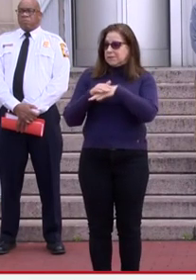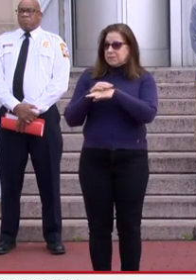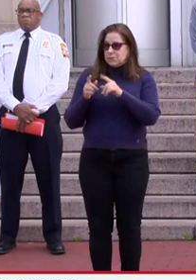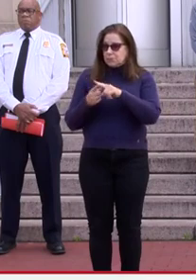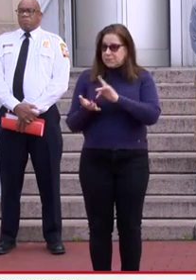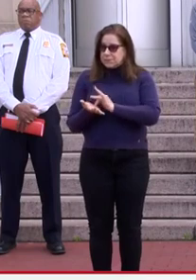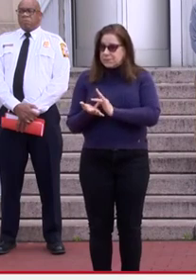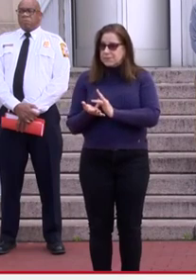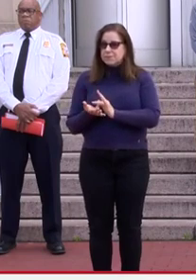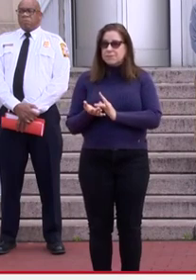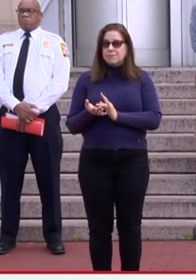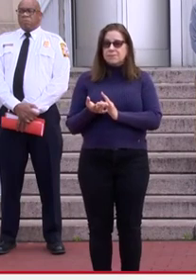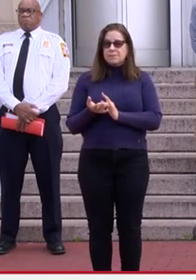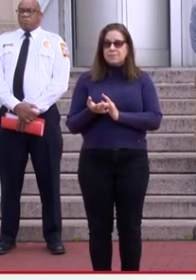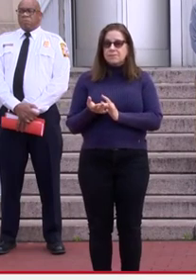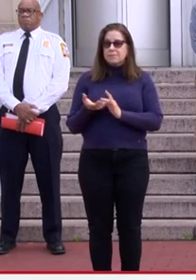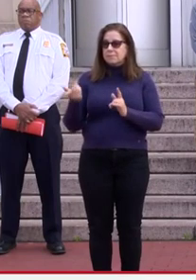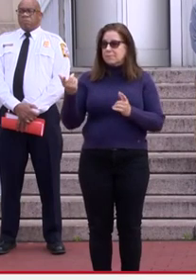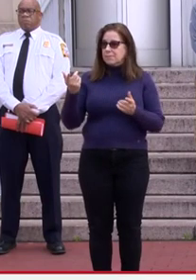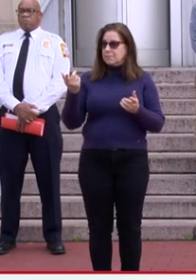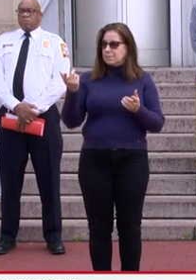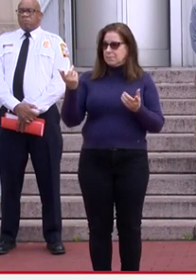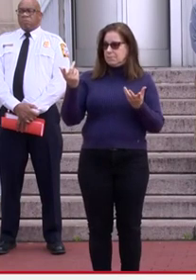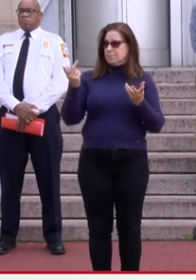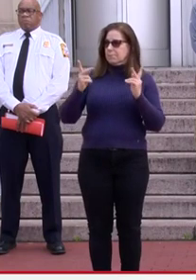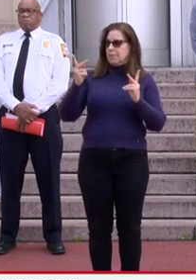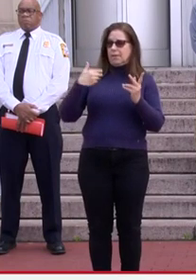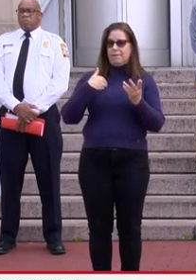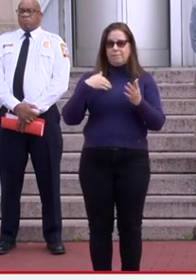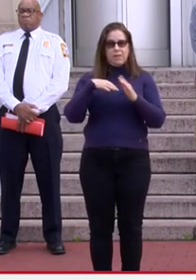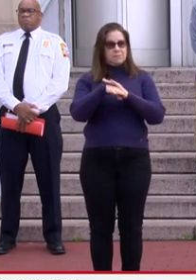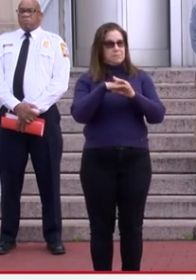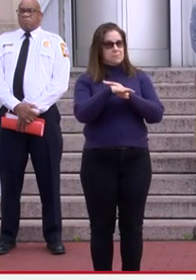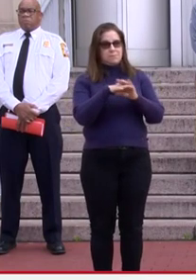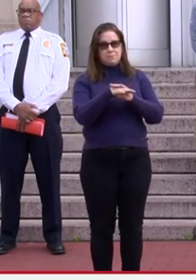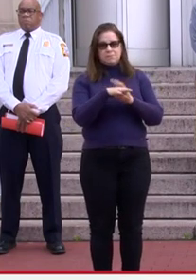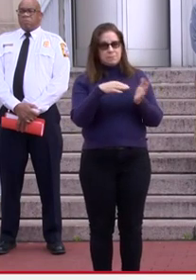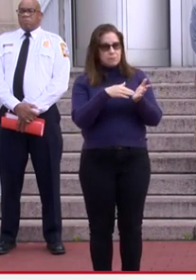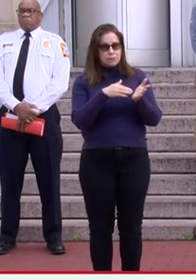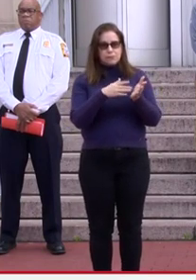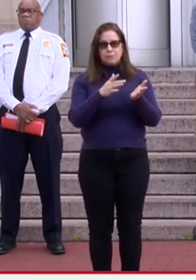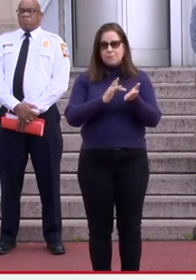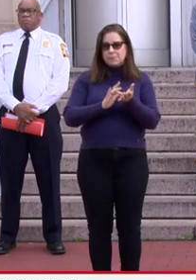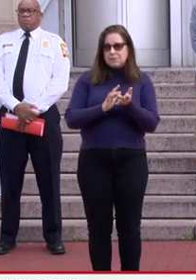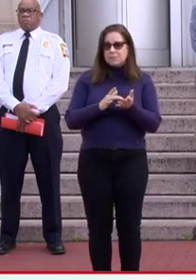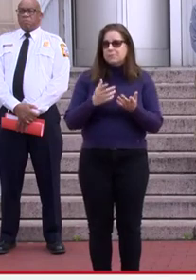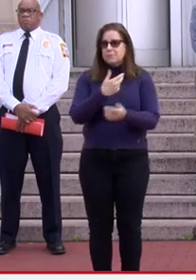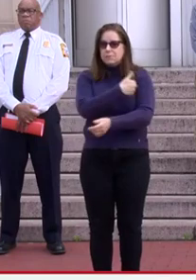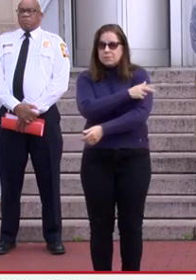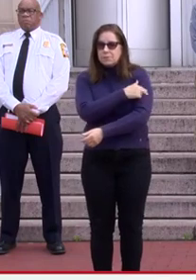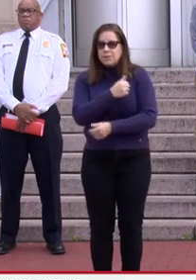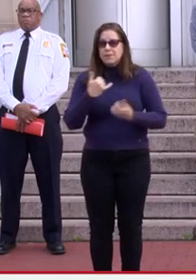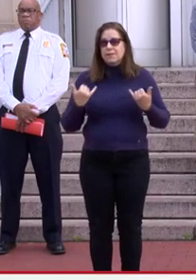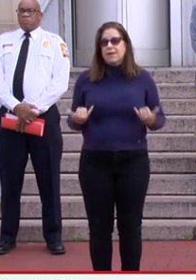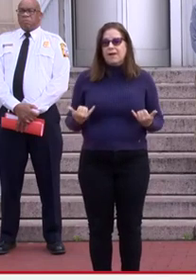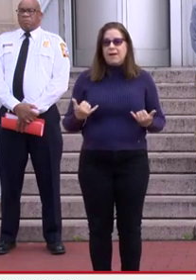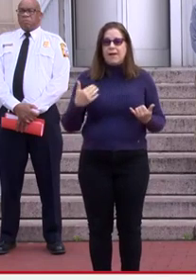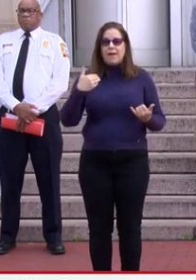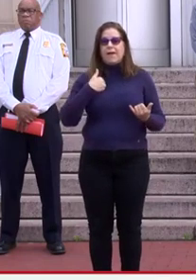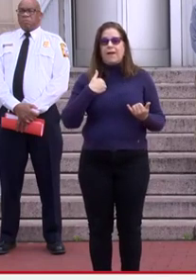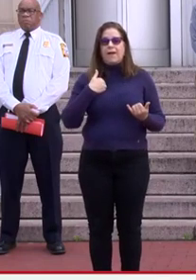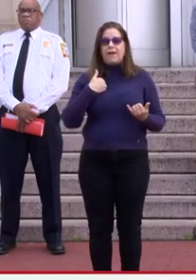access to the medications that they need. A number of our health systems and hospitals in particular are implementing triage